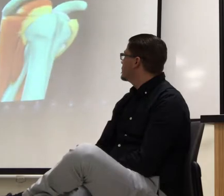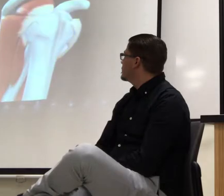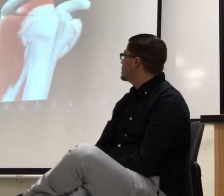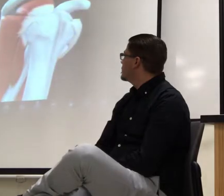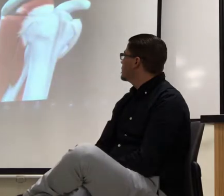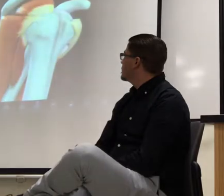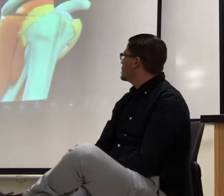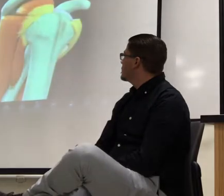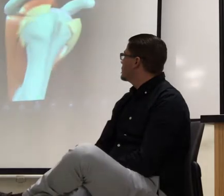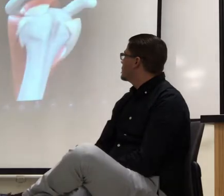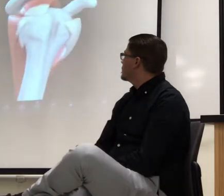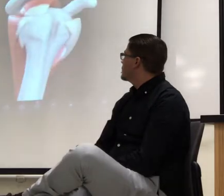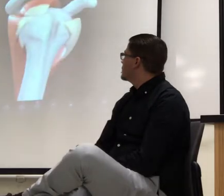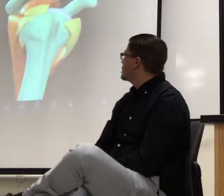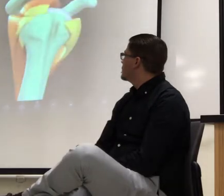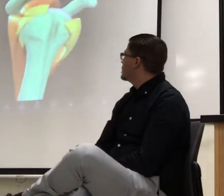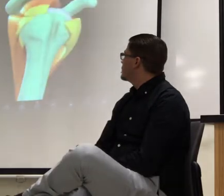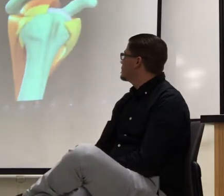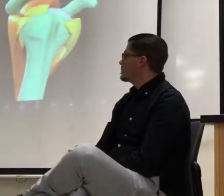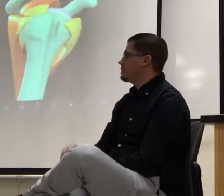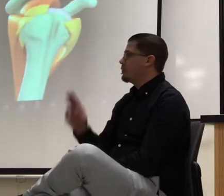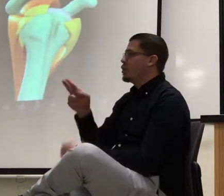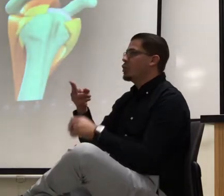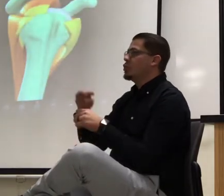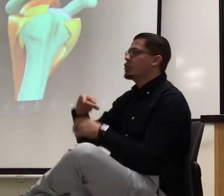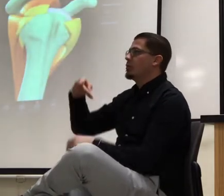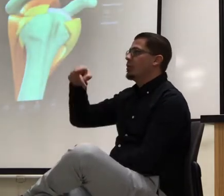Let me use the pen function here.